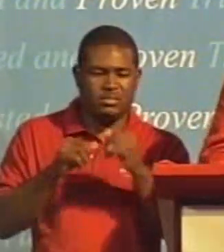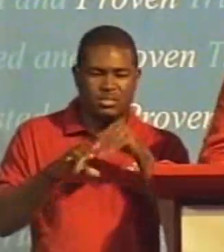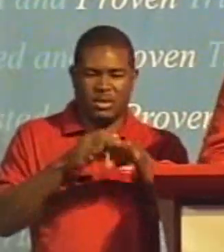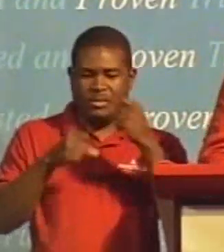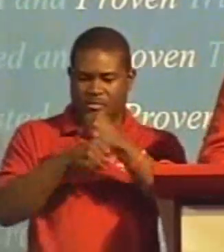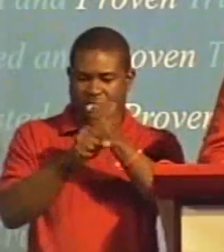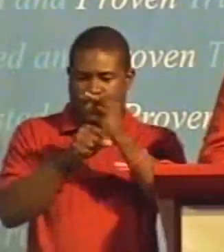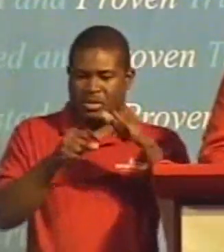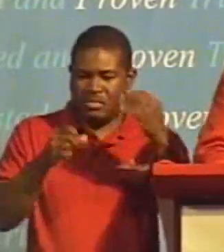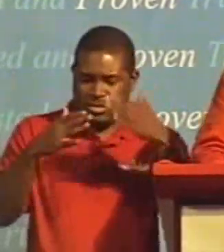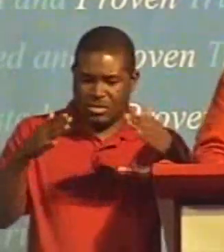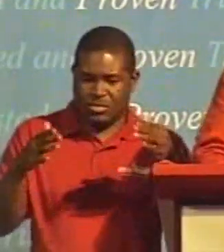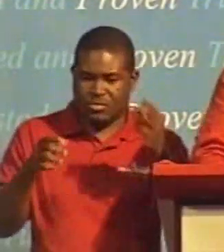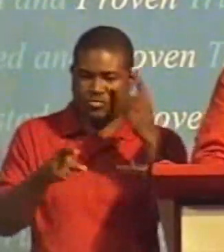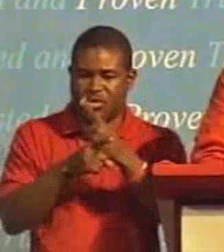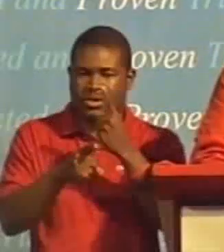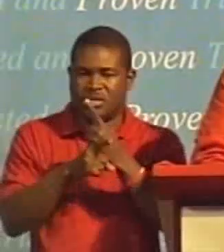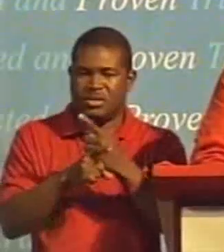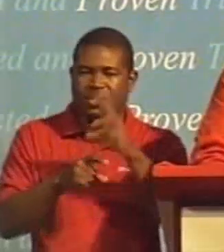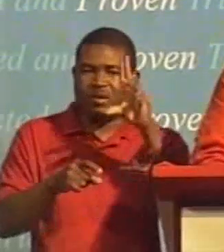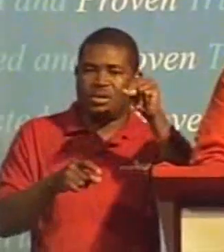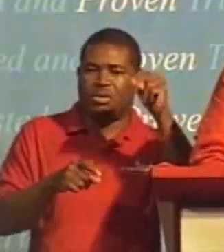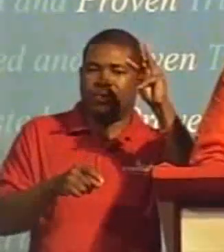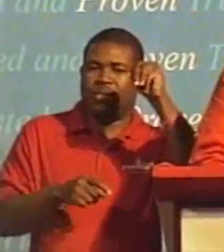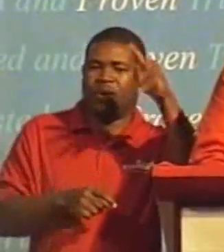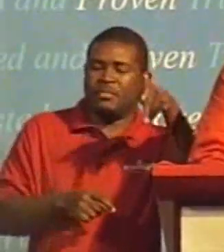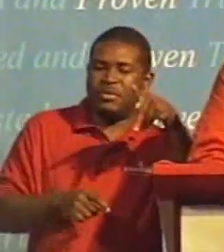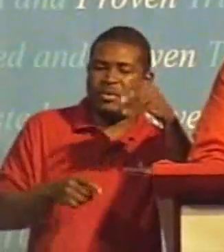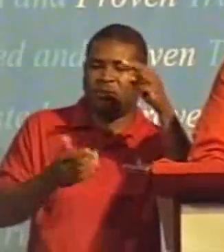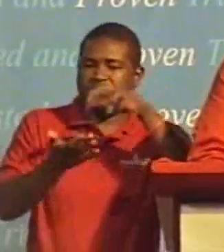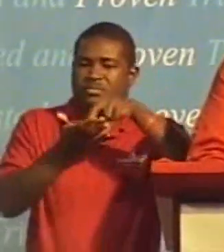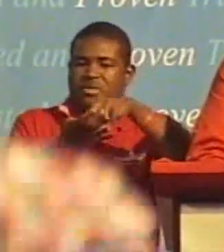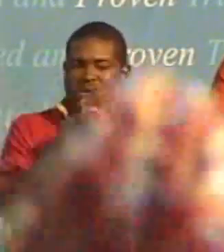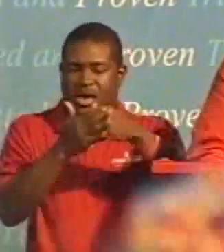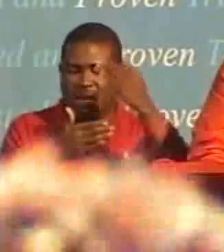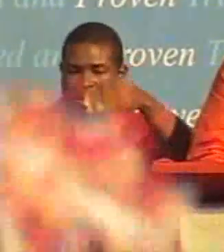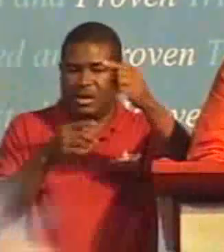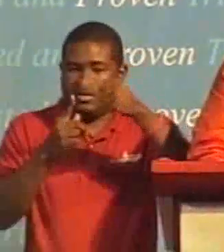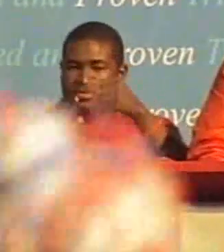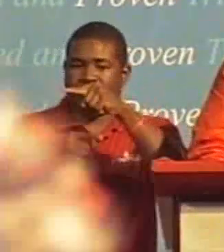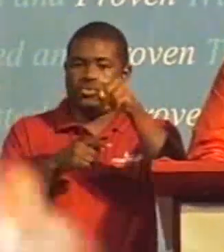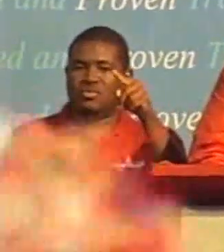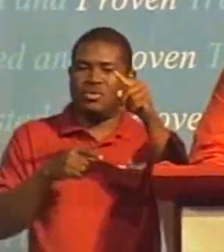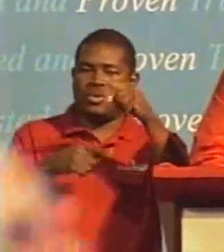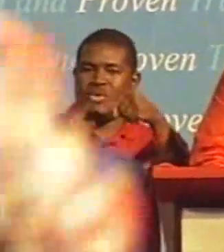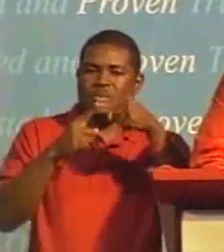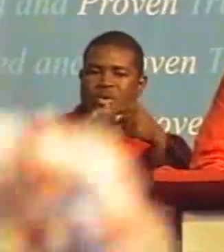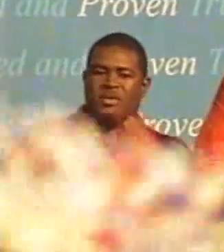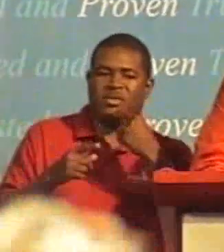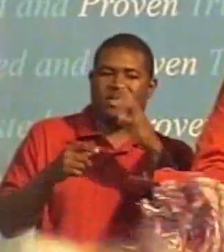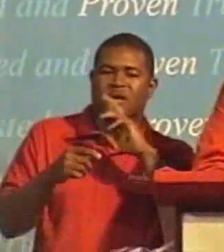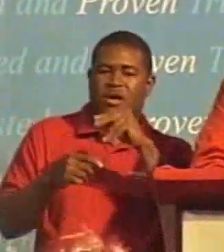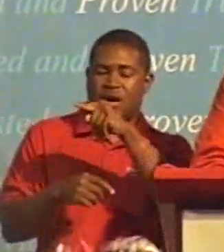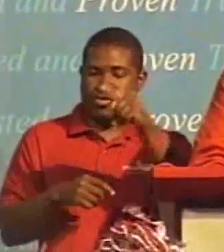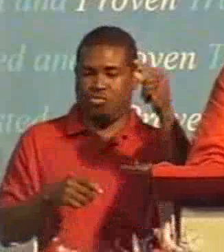I told you before, no politician can stand up next to you when the man say, are you guilty or not